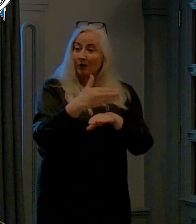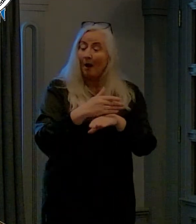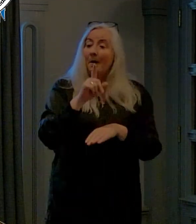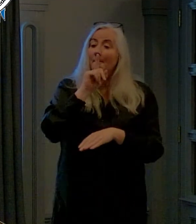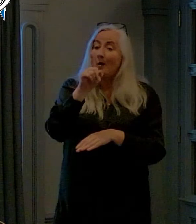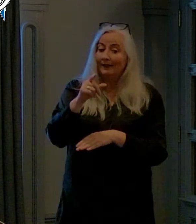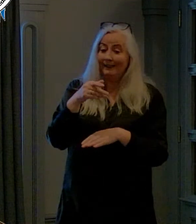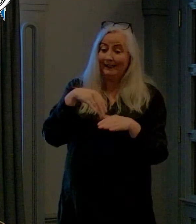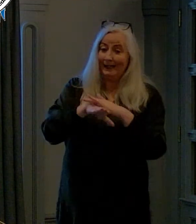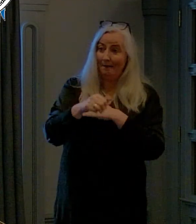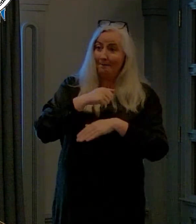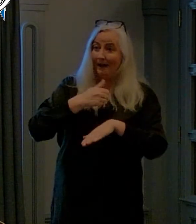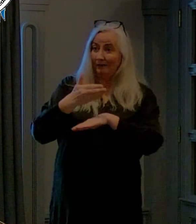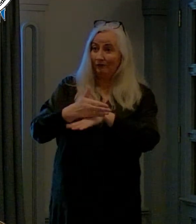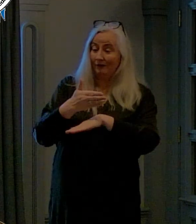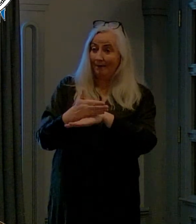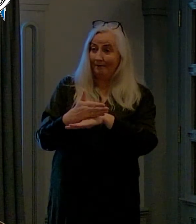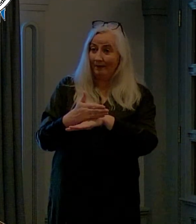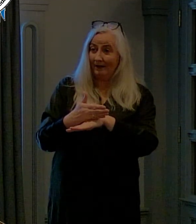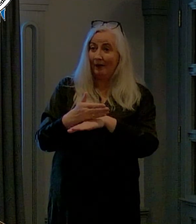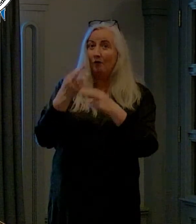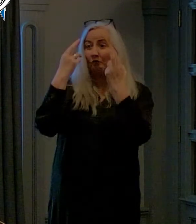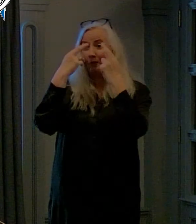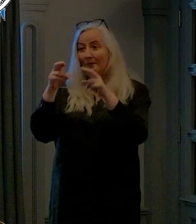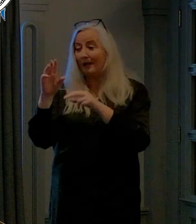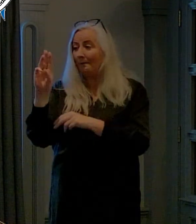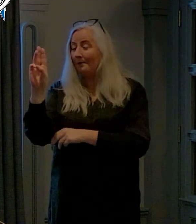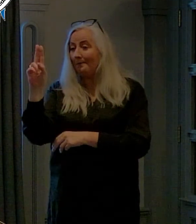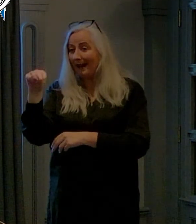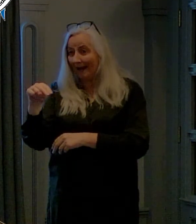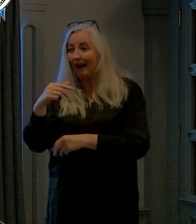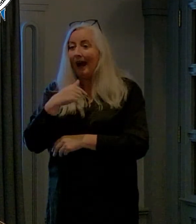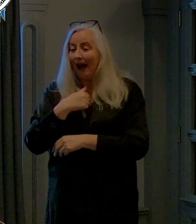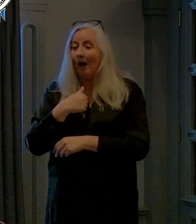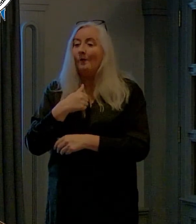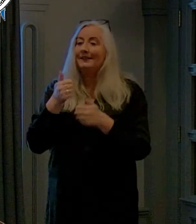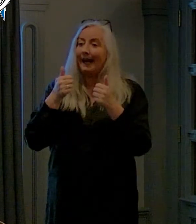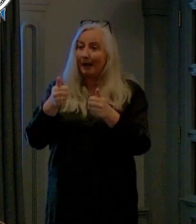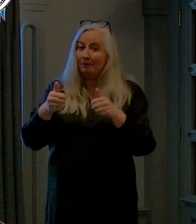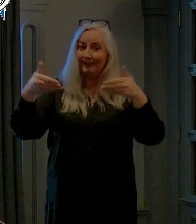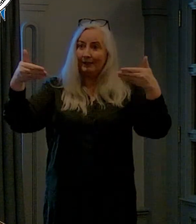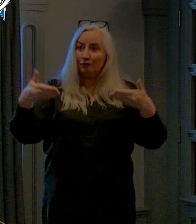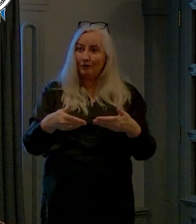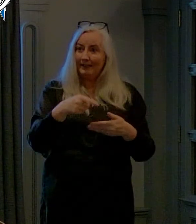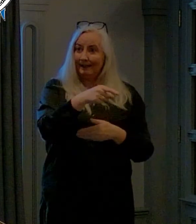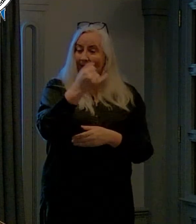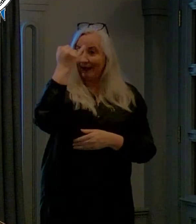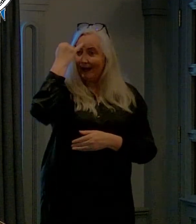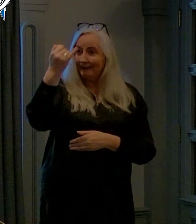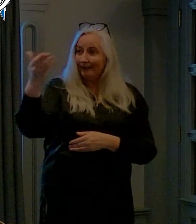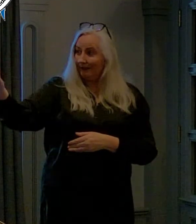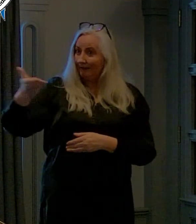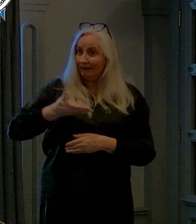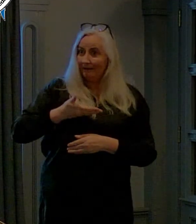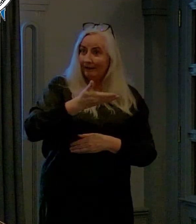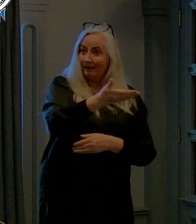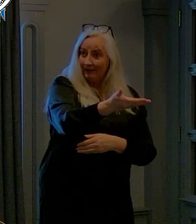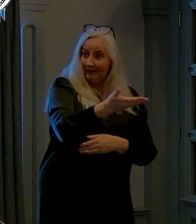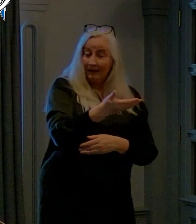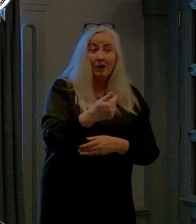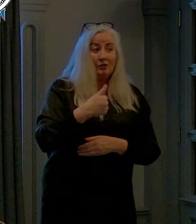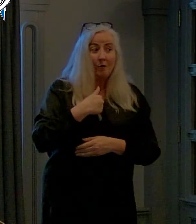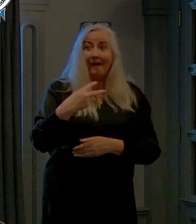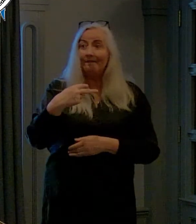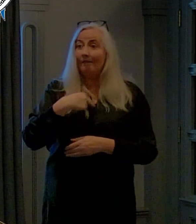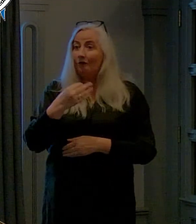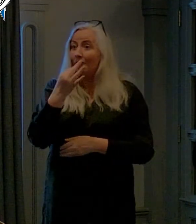capacity speaking for the PPN in those meetings, I was able to raise that issue, and then we're very grateful